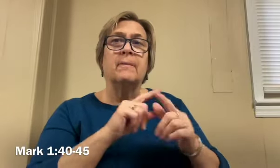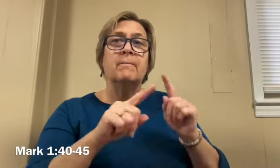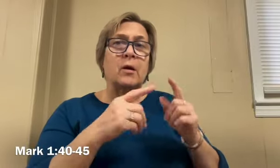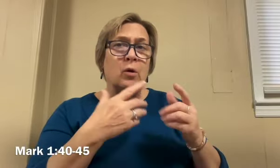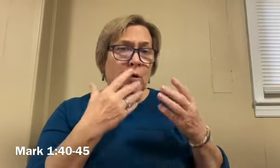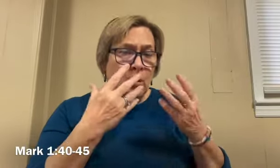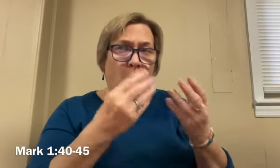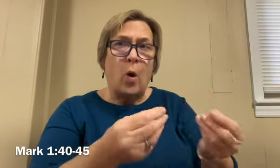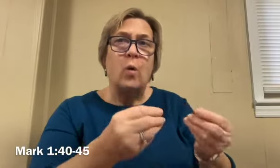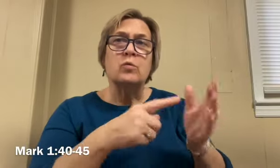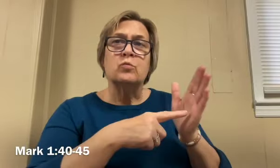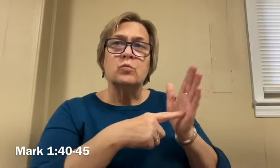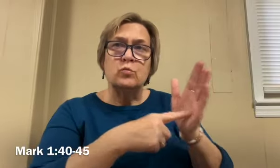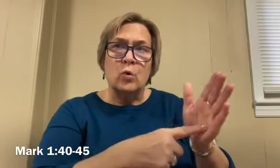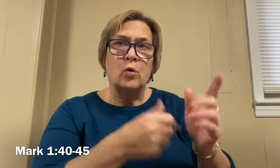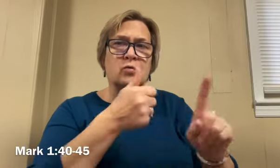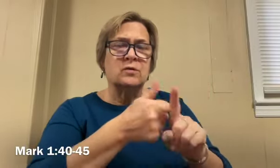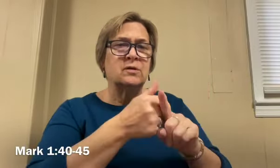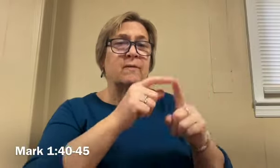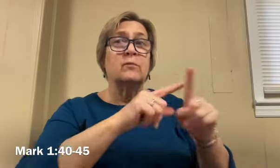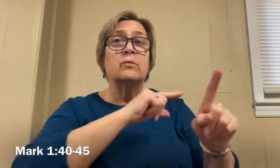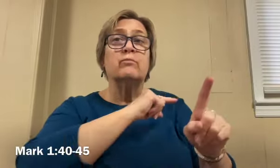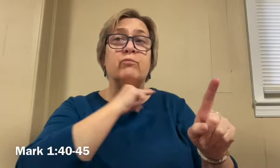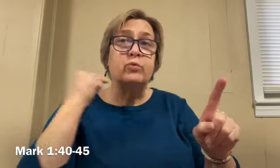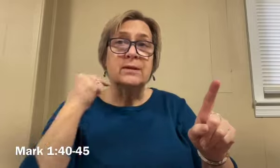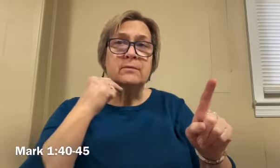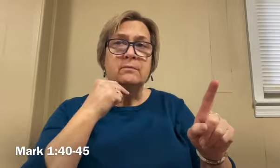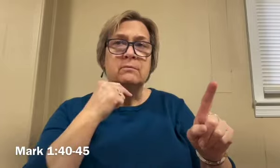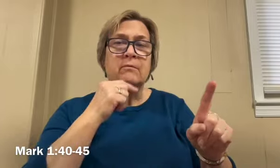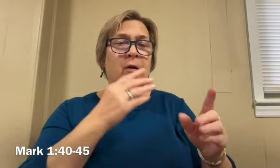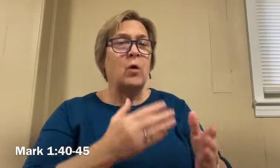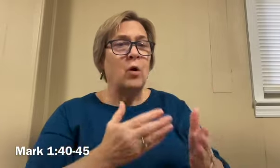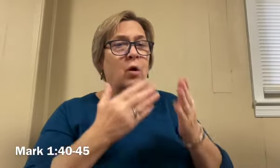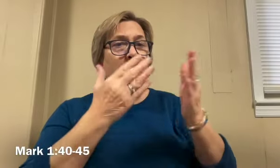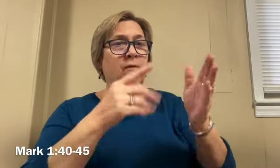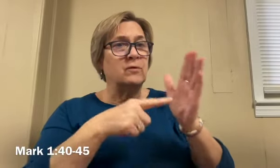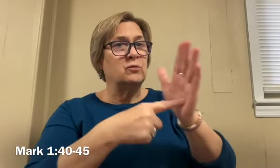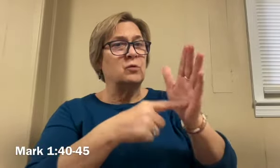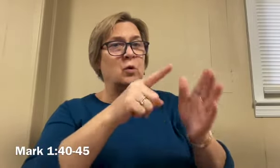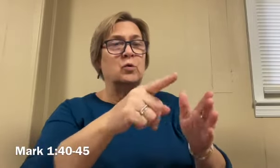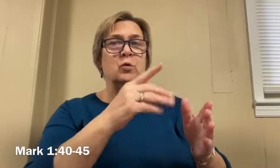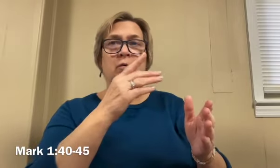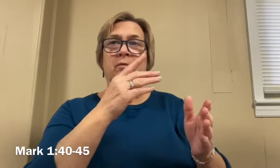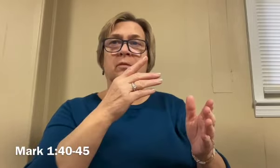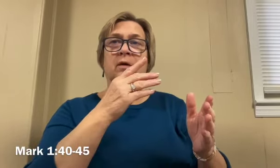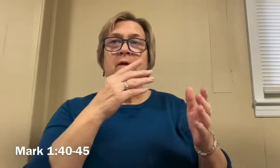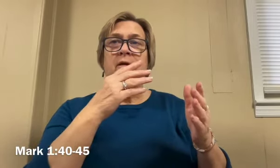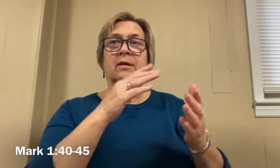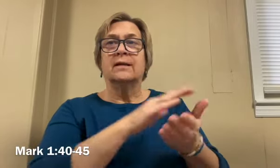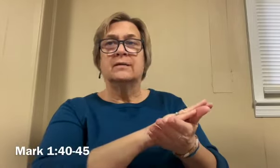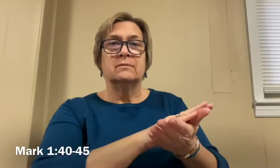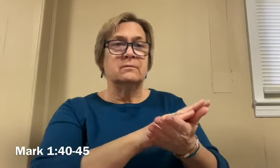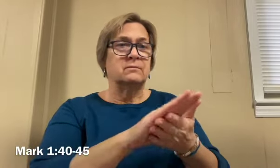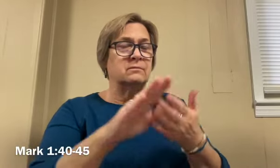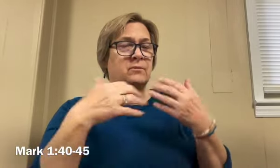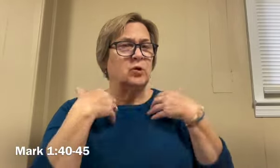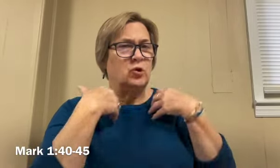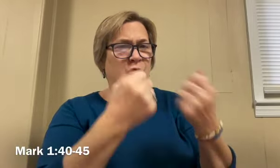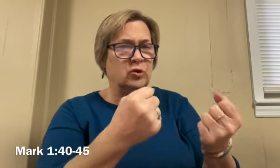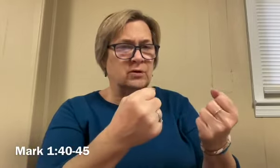He said to him, "See that you tell no one anything, but go, show yourself to the priest, and offer for your cleansing